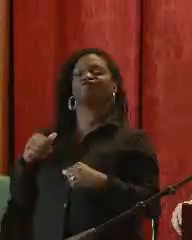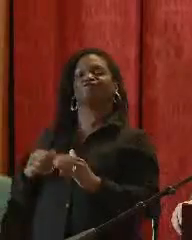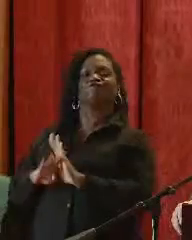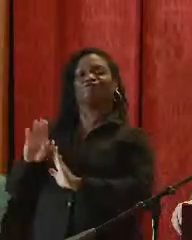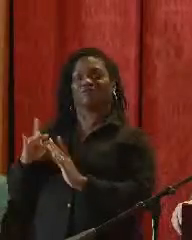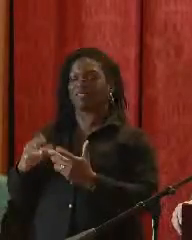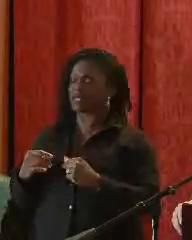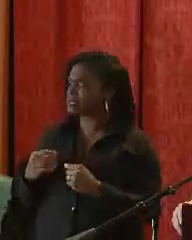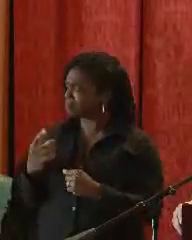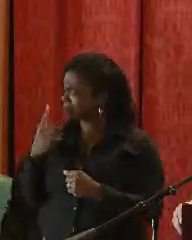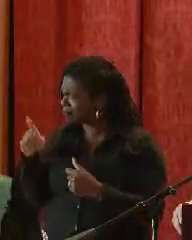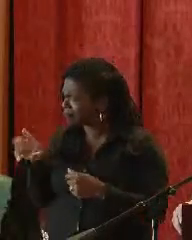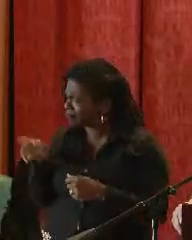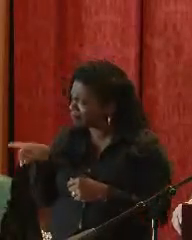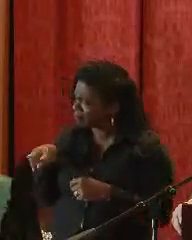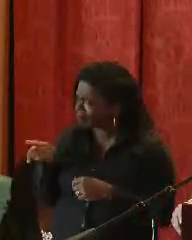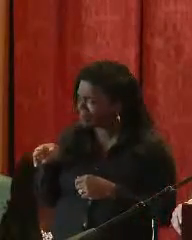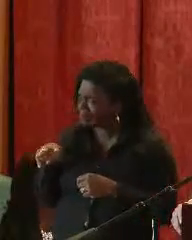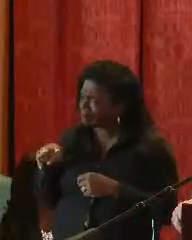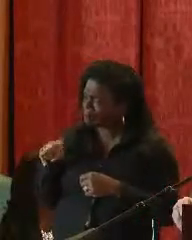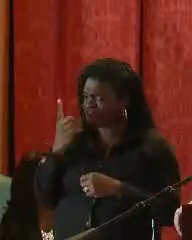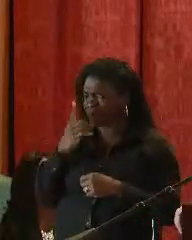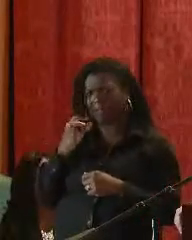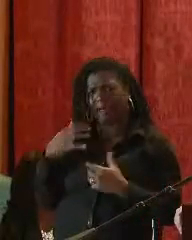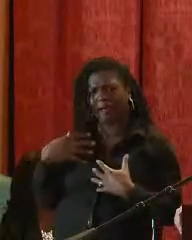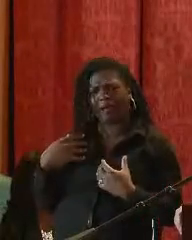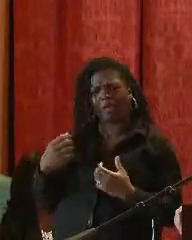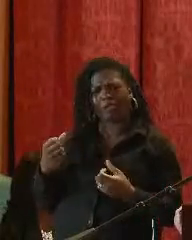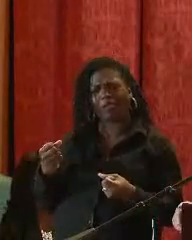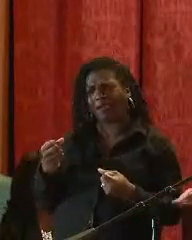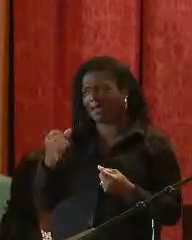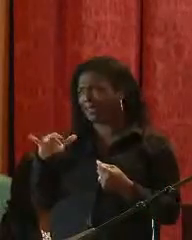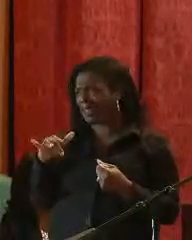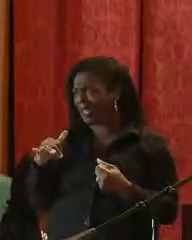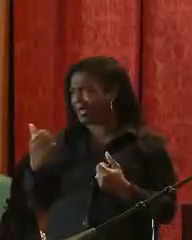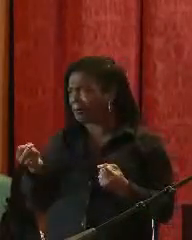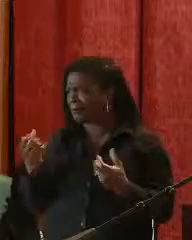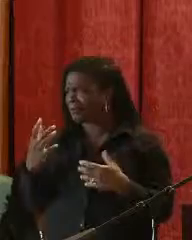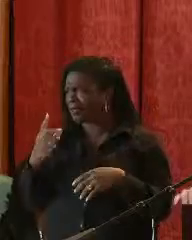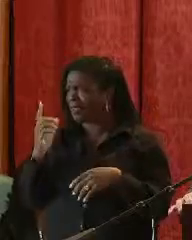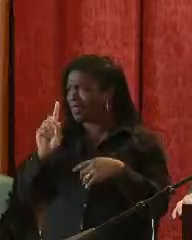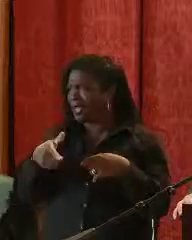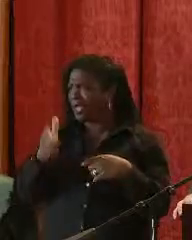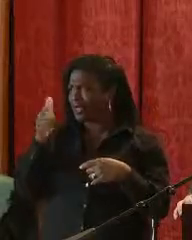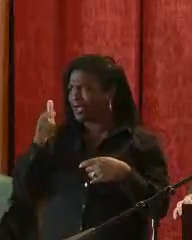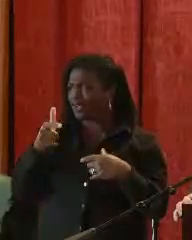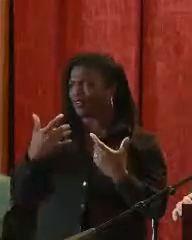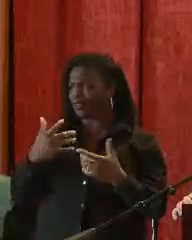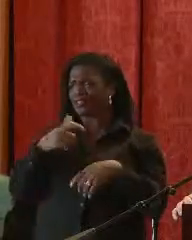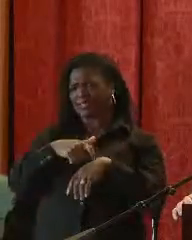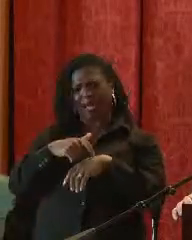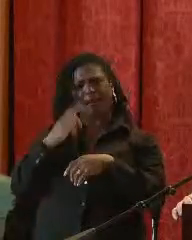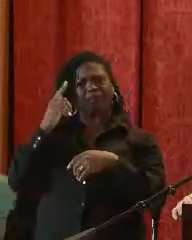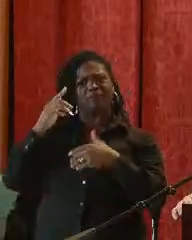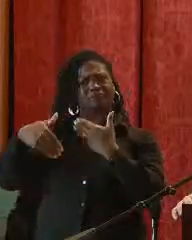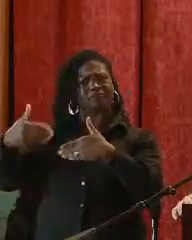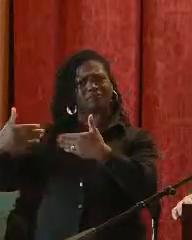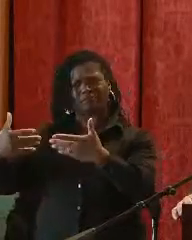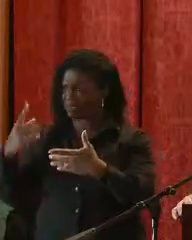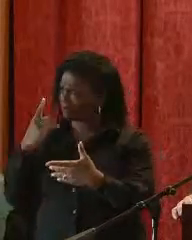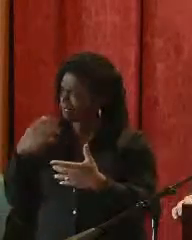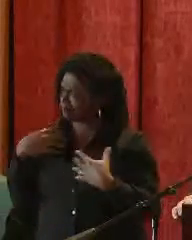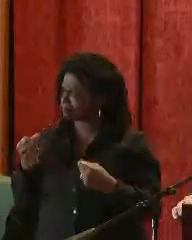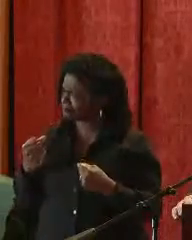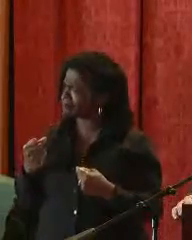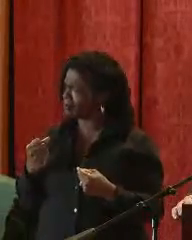He might be here for a while. We need to start thinking about what we're going to do for his future. So we did. But I had become a